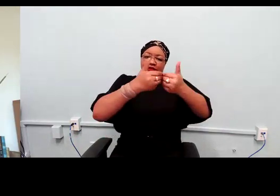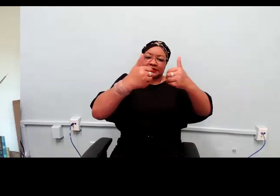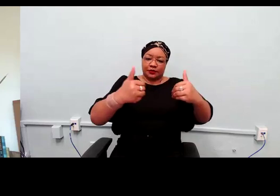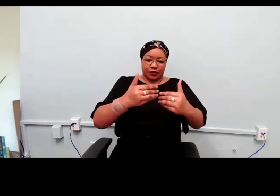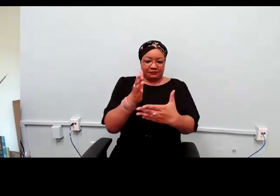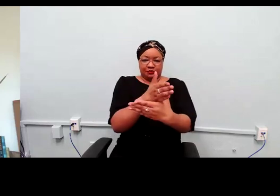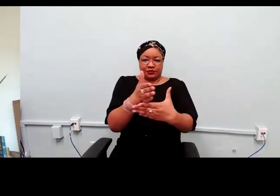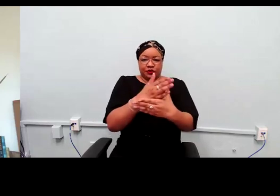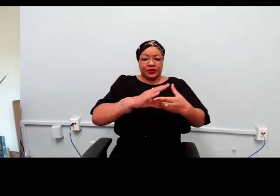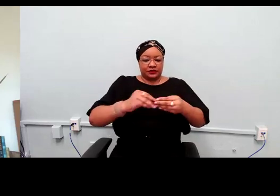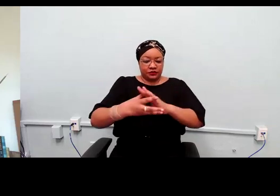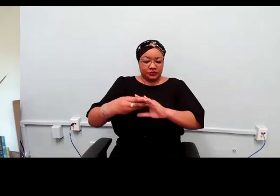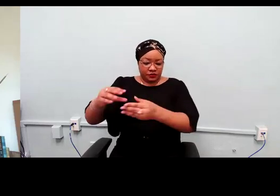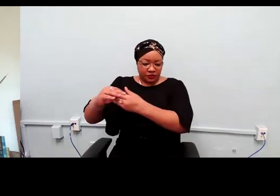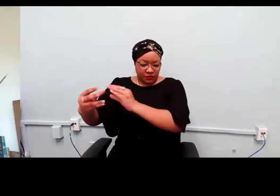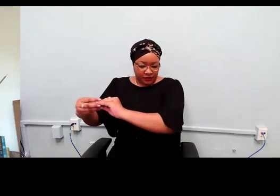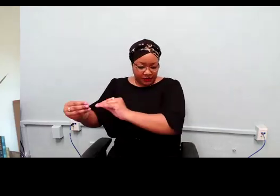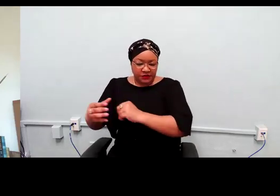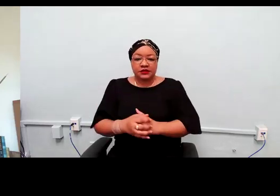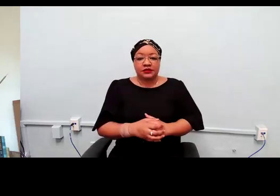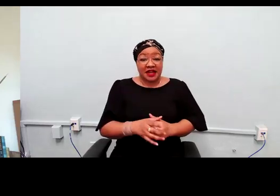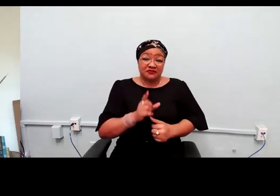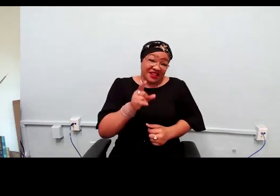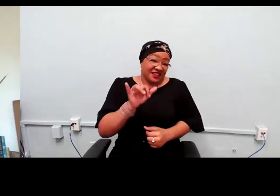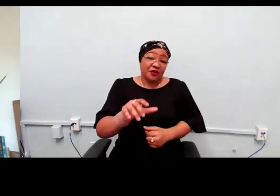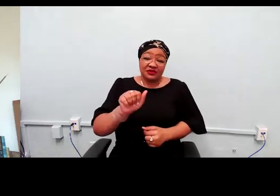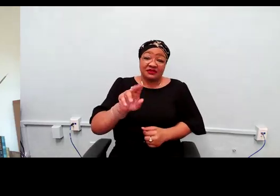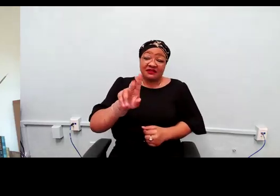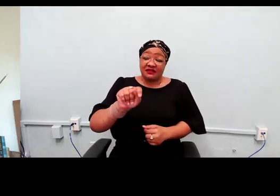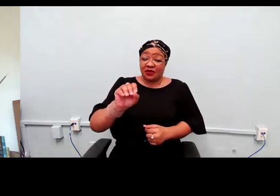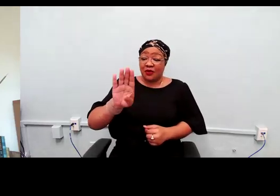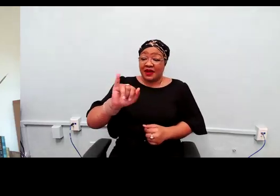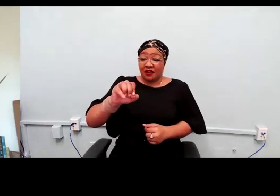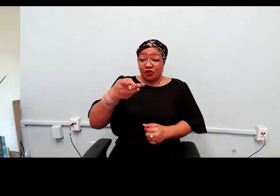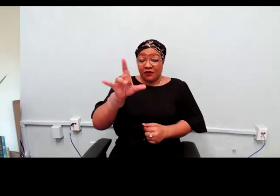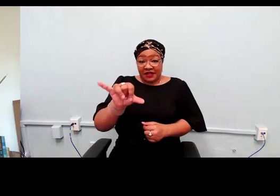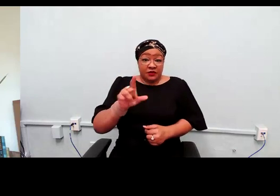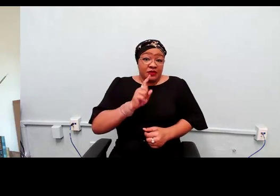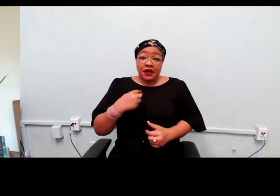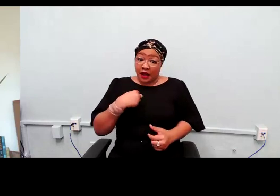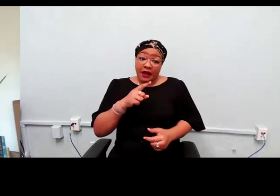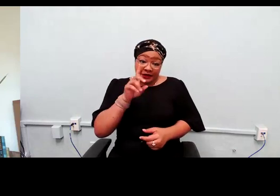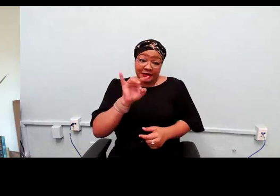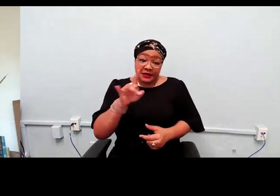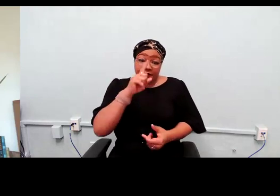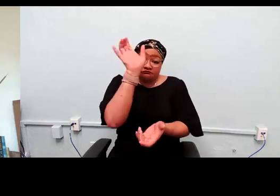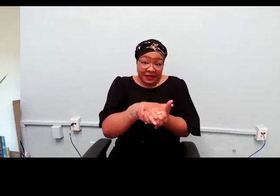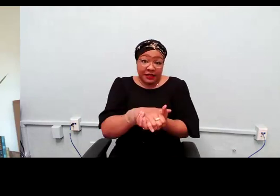that one is actually, that one's super autobiographical. That one is, I really did believe that as a kid. I really did think that,